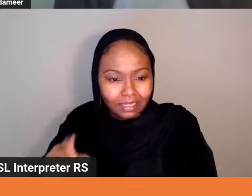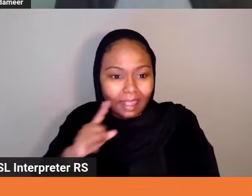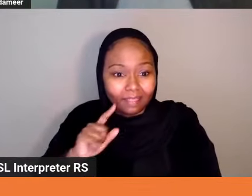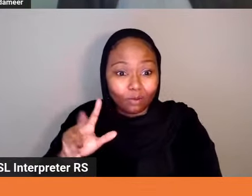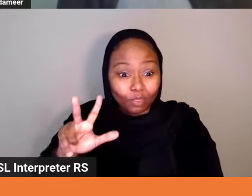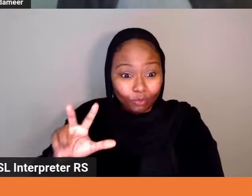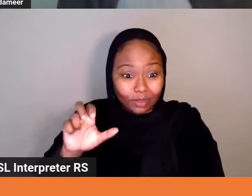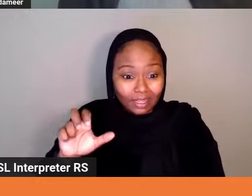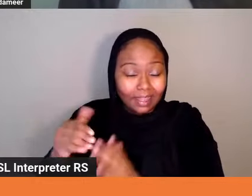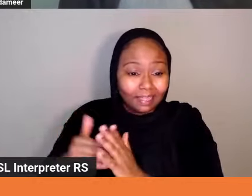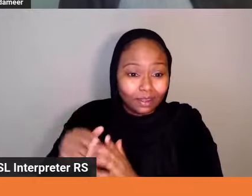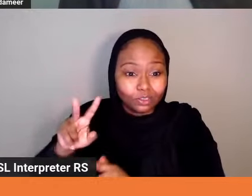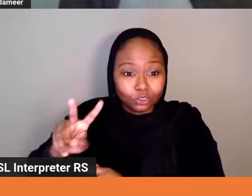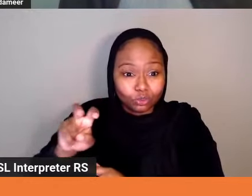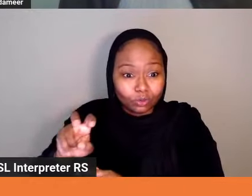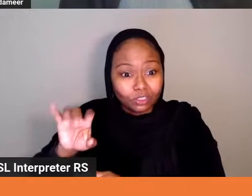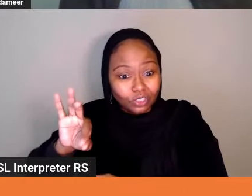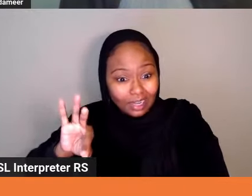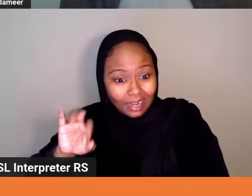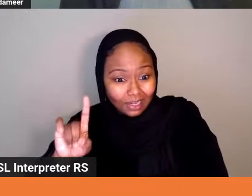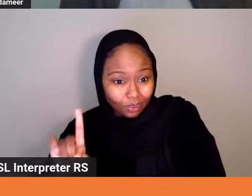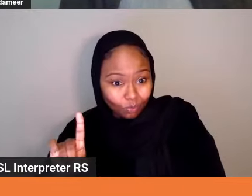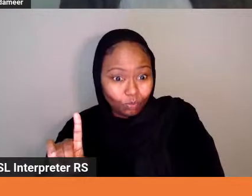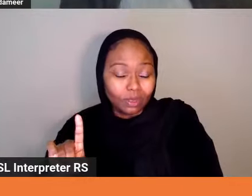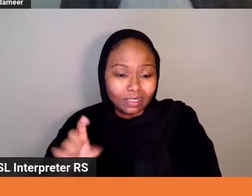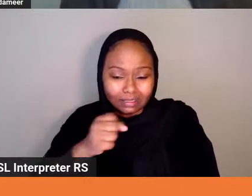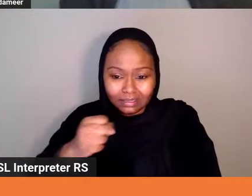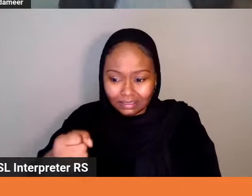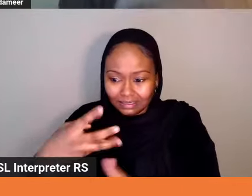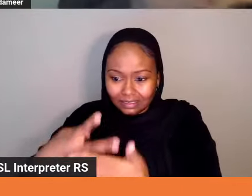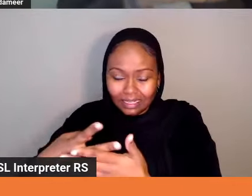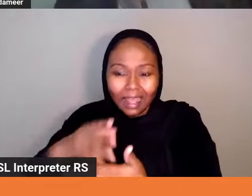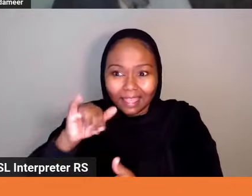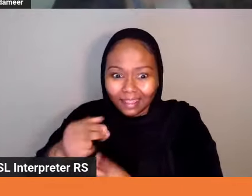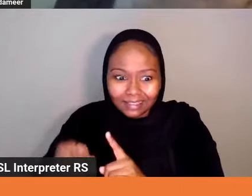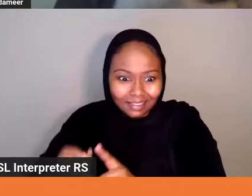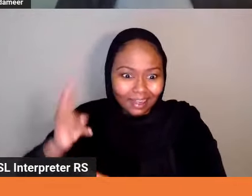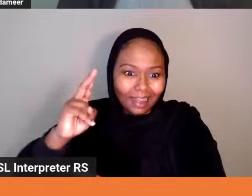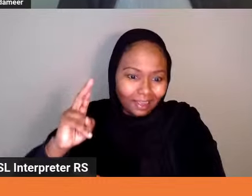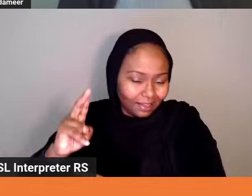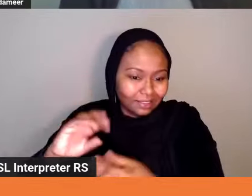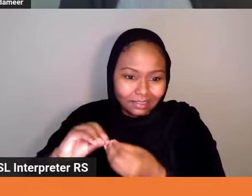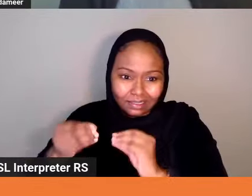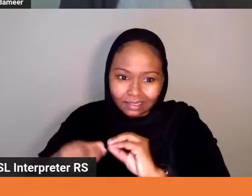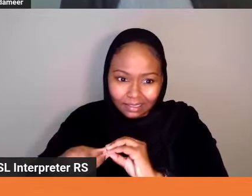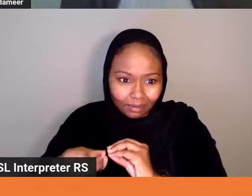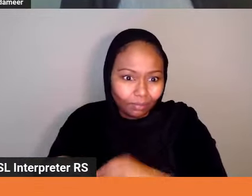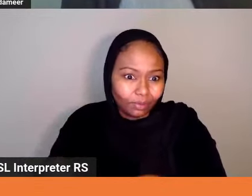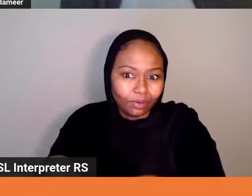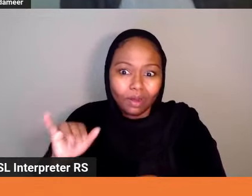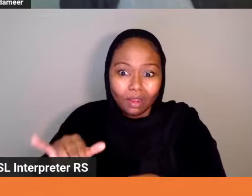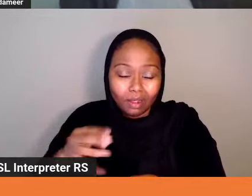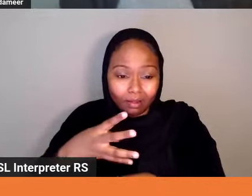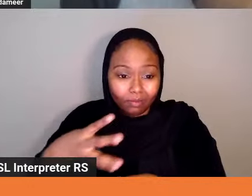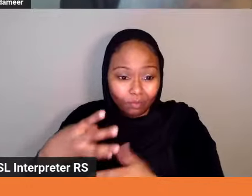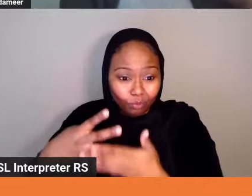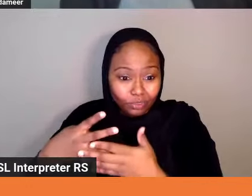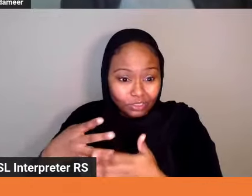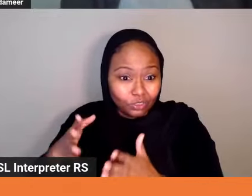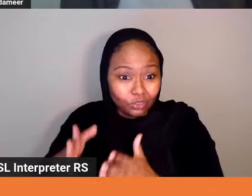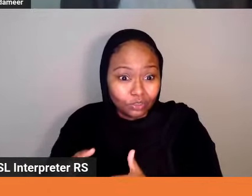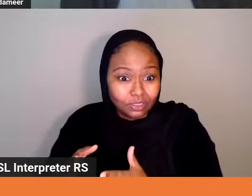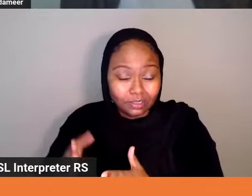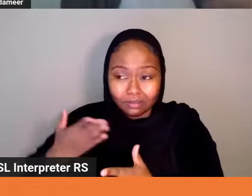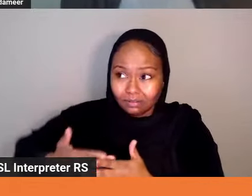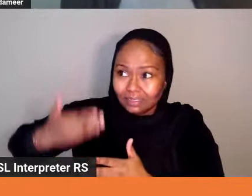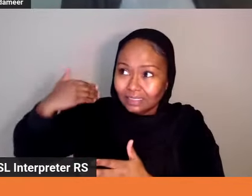3,291 administrative detainees. This is the highest figure of administrative detention